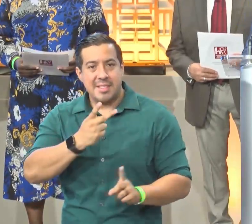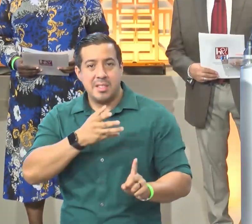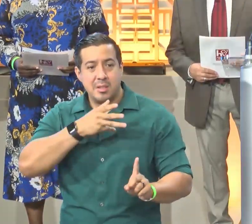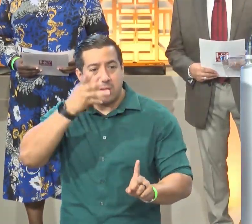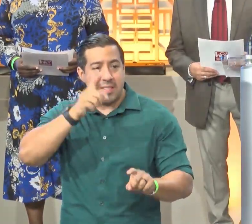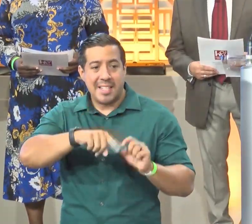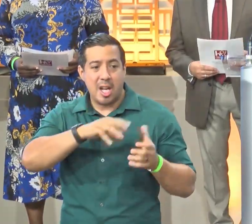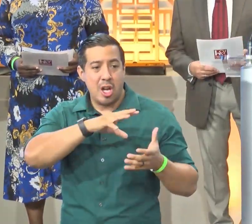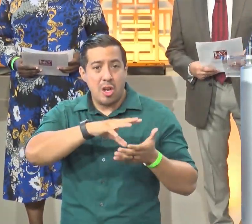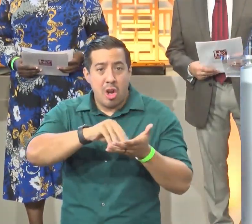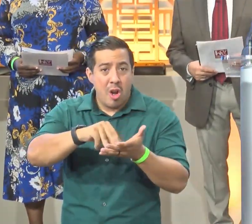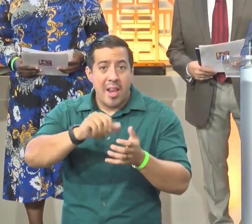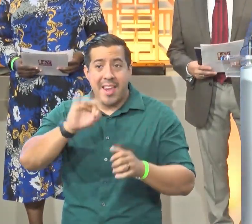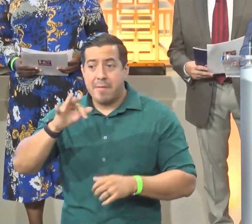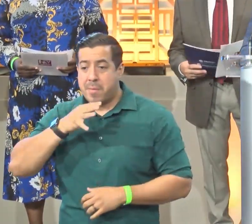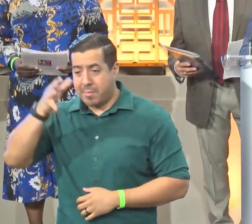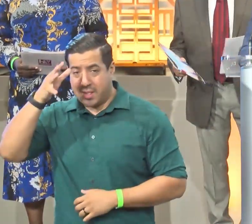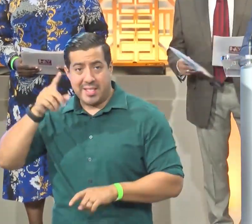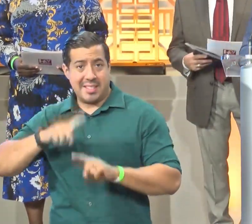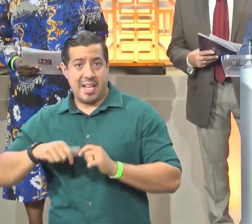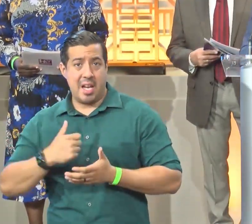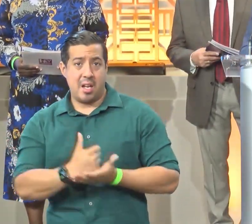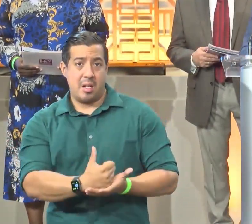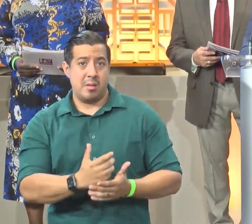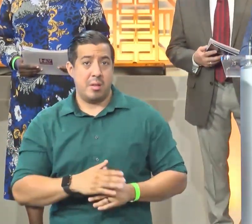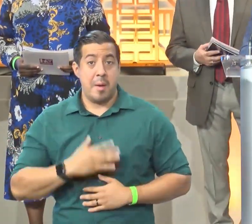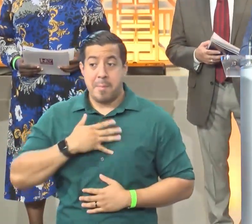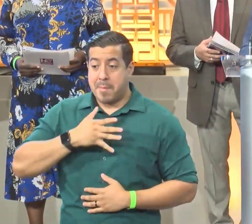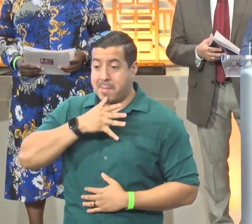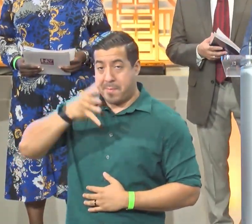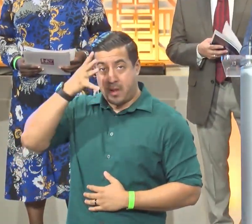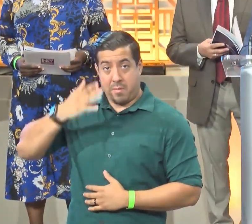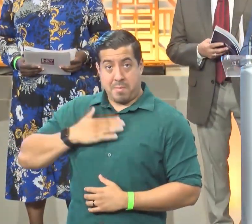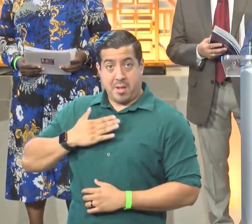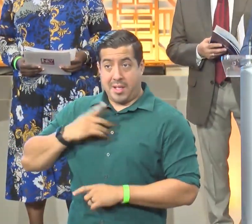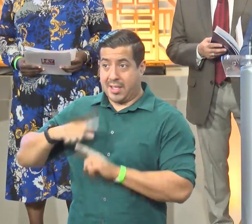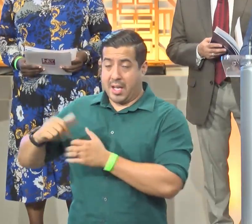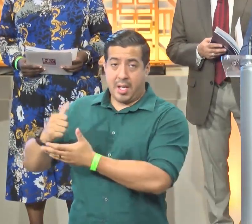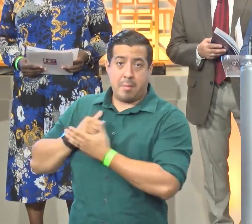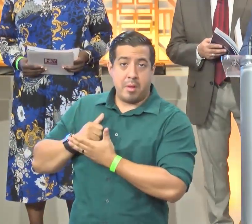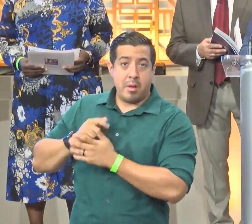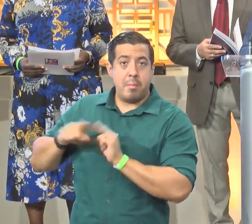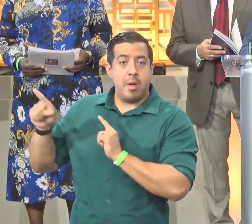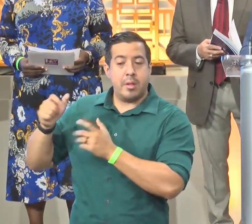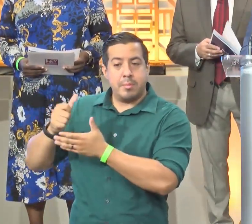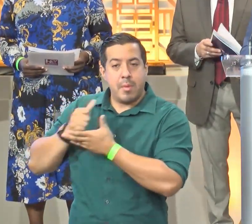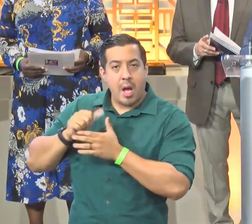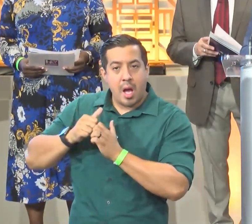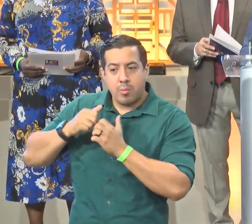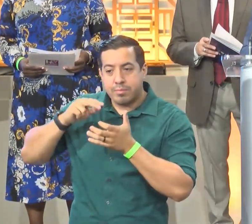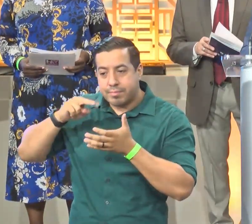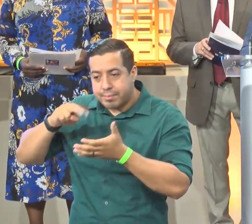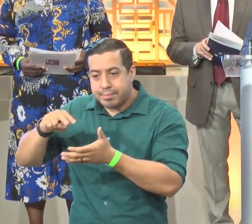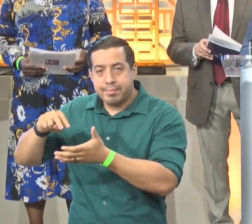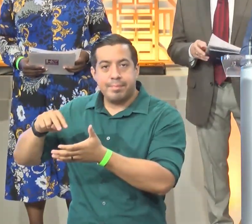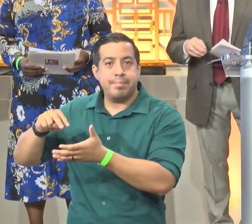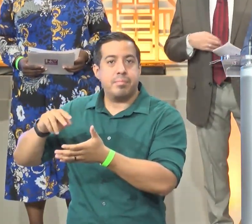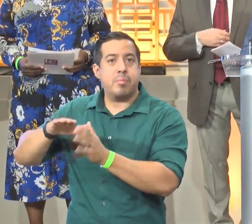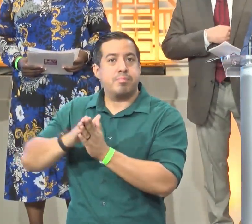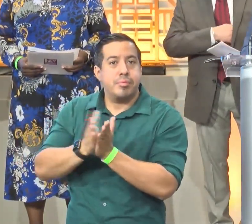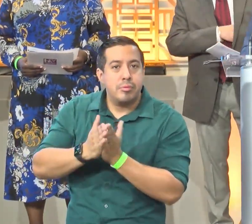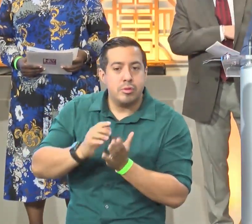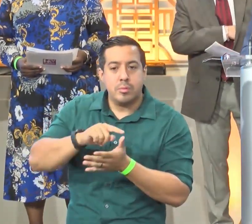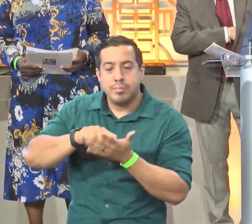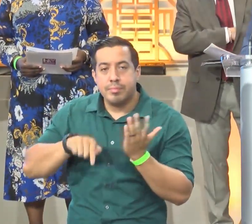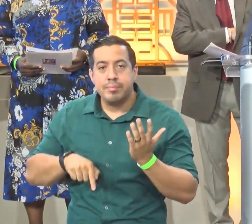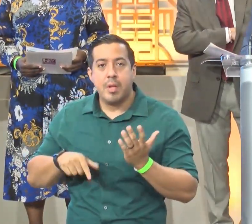and dad cannot assist them. My parents could not assist me, but they found a way through literacy, through books,